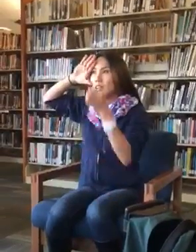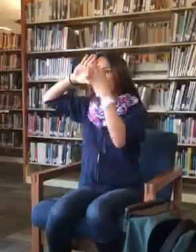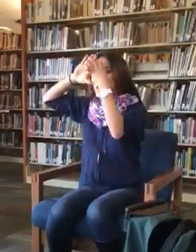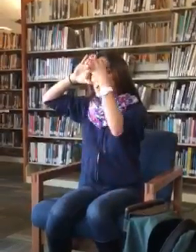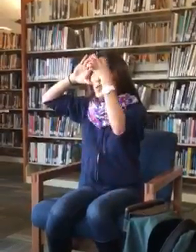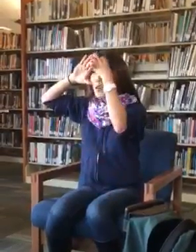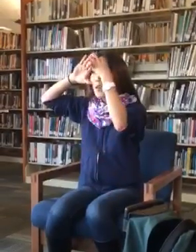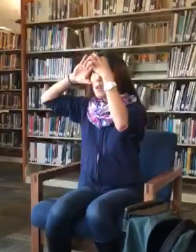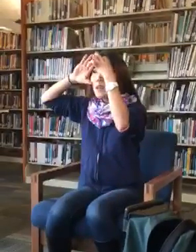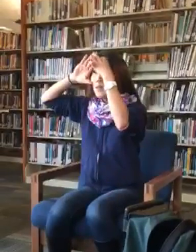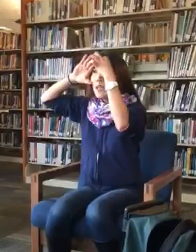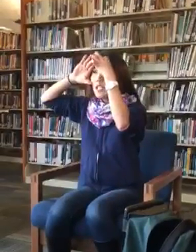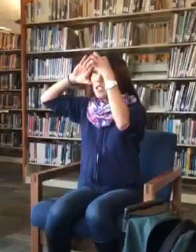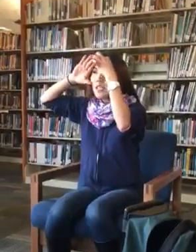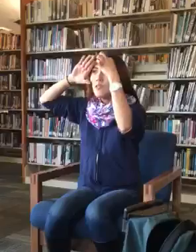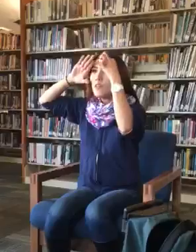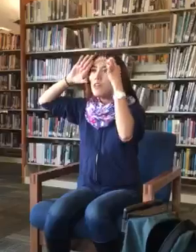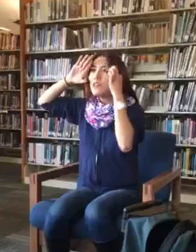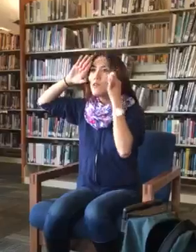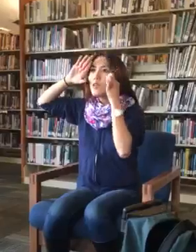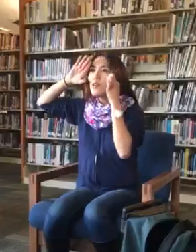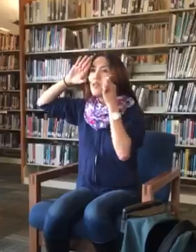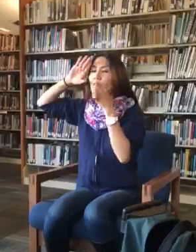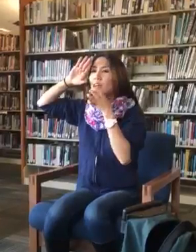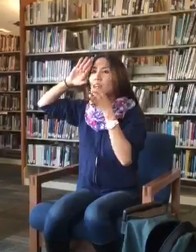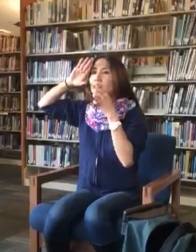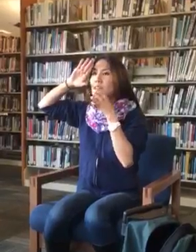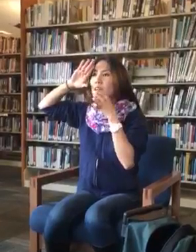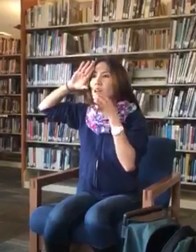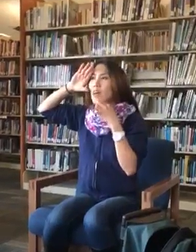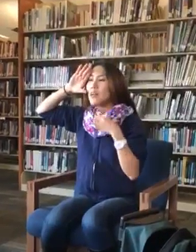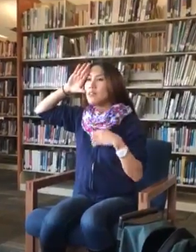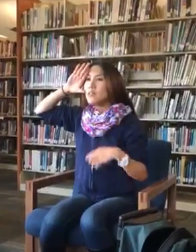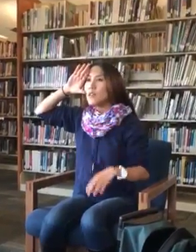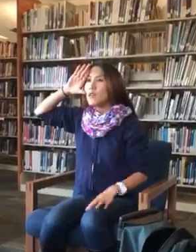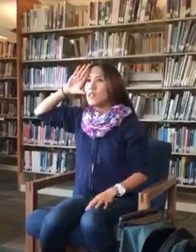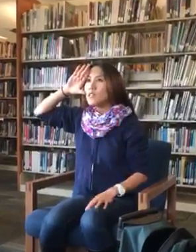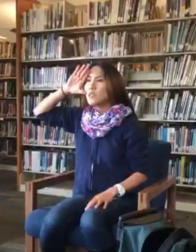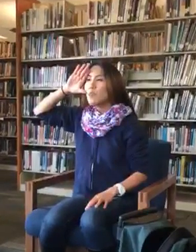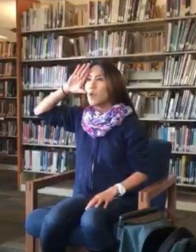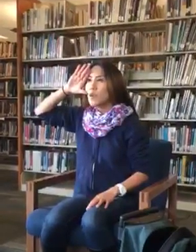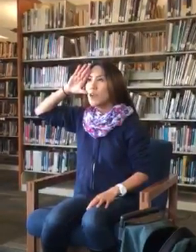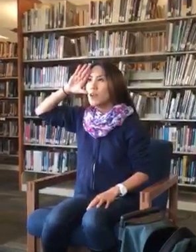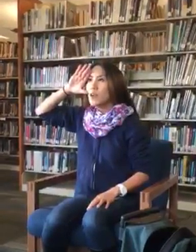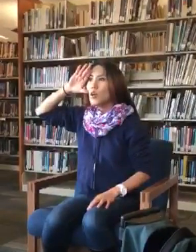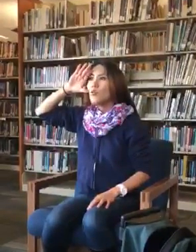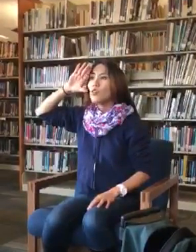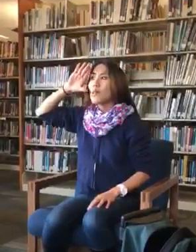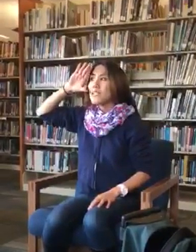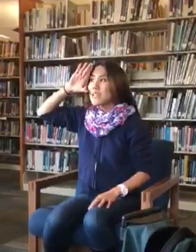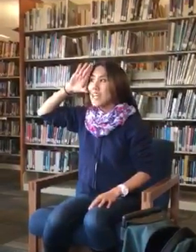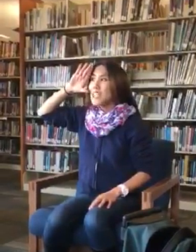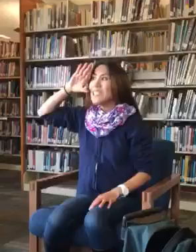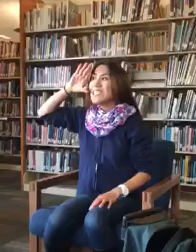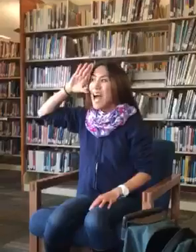So if your patient can feel something on their face, and also it's motor for the mastication.